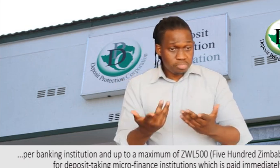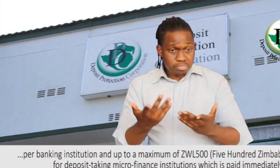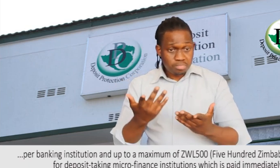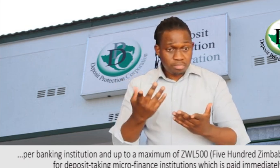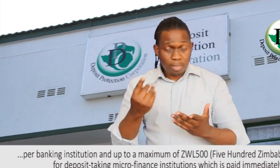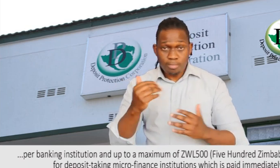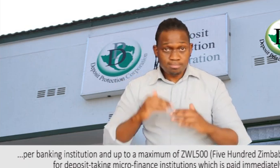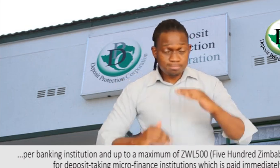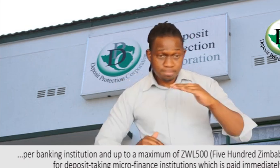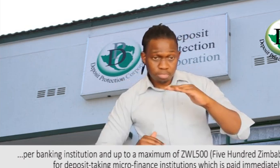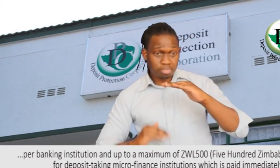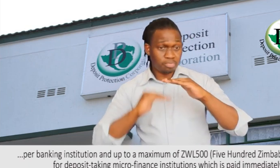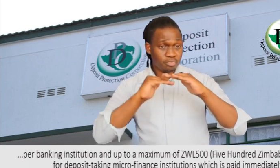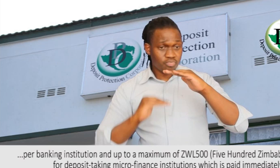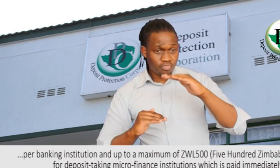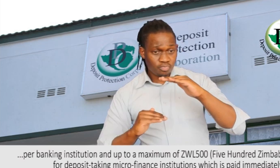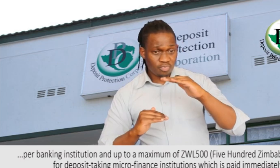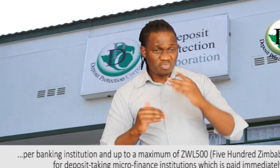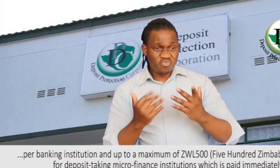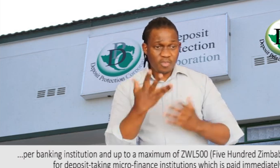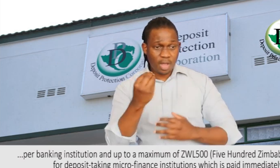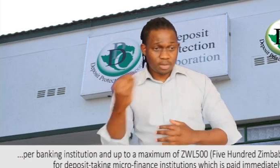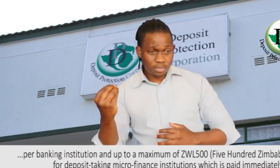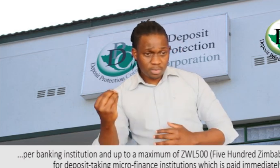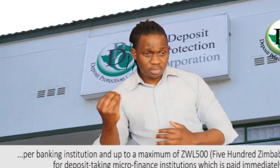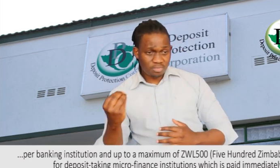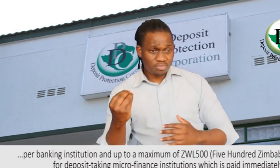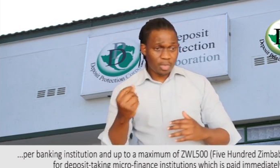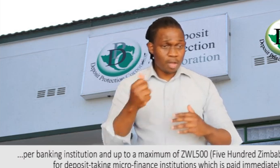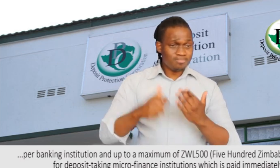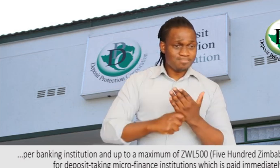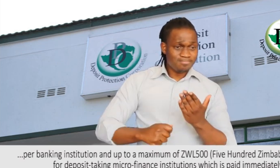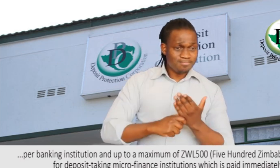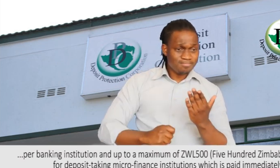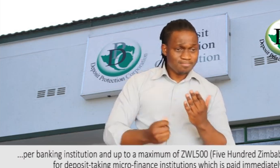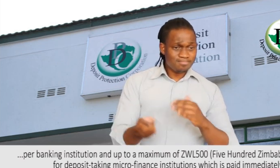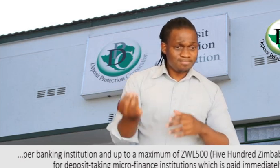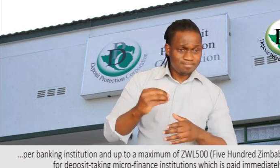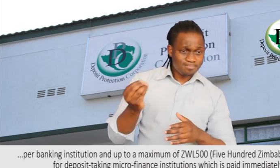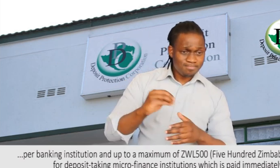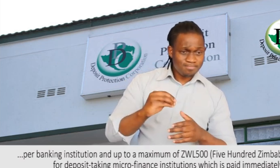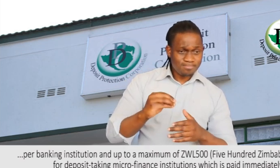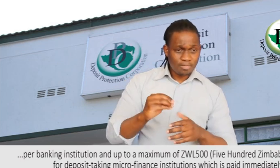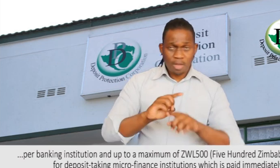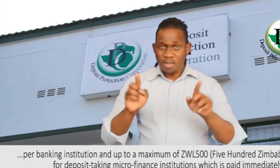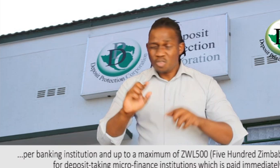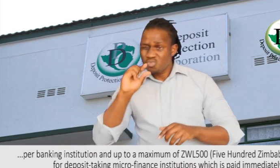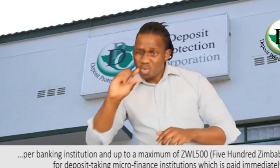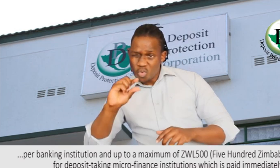institution, and up to maximum of 500 Zimbabwean dollars for deposit-taking microfinance institutions, which is paid